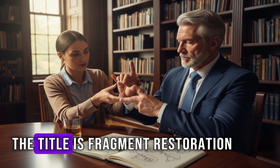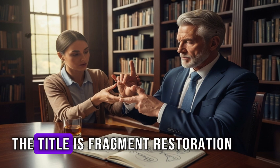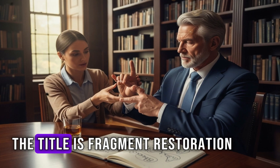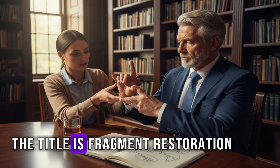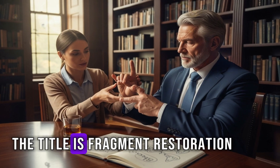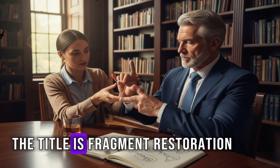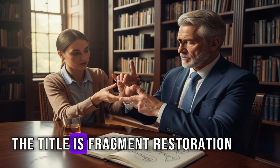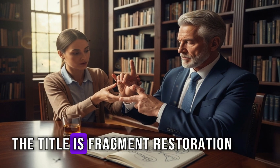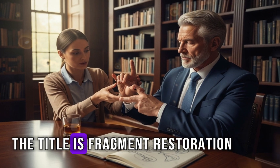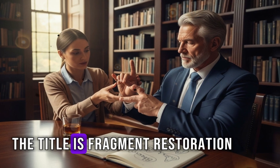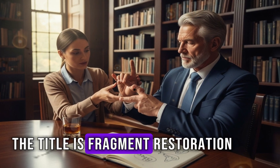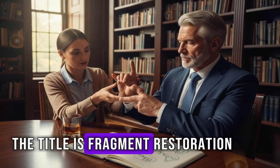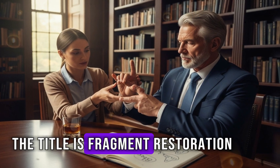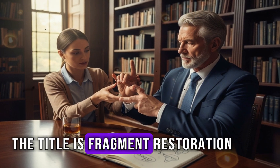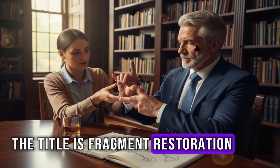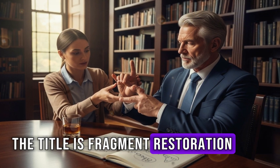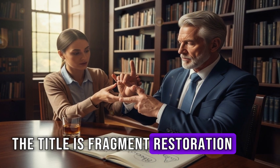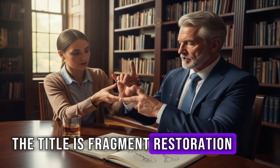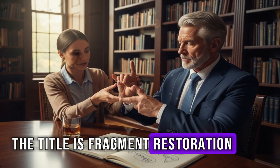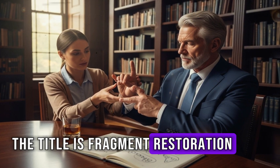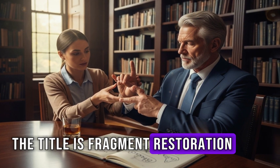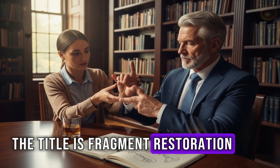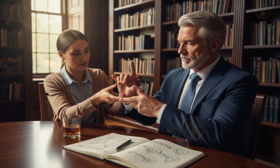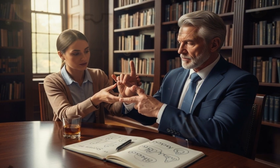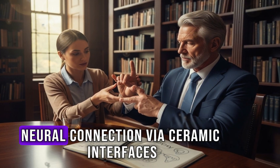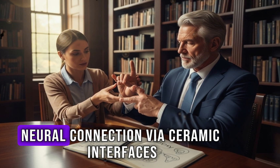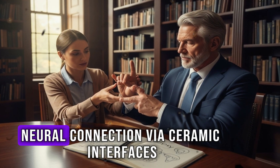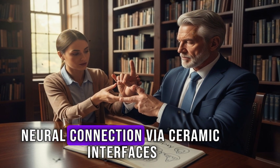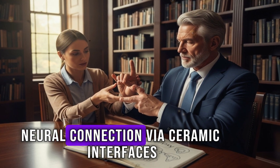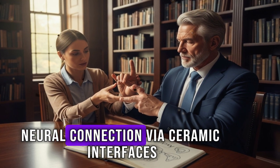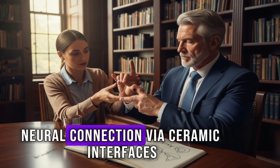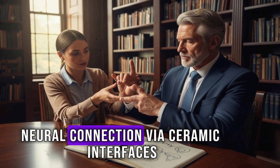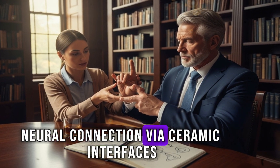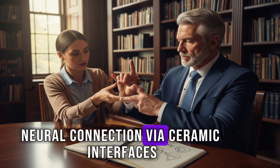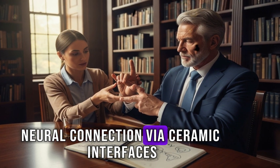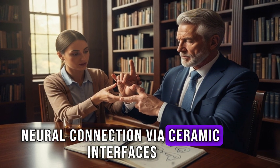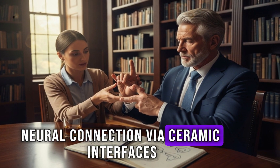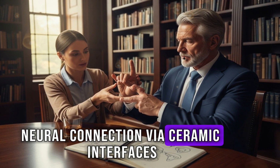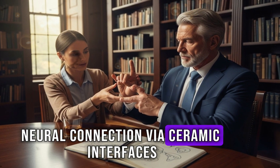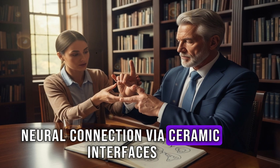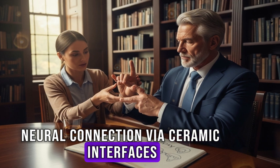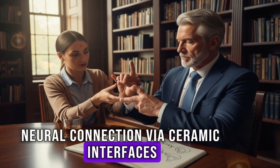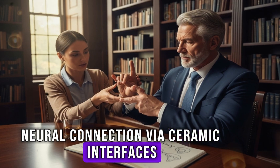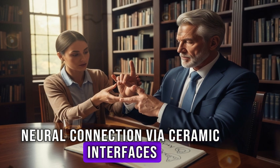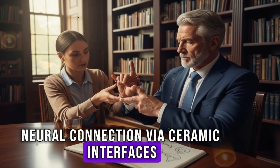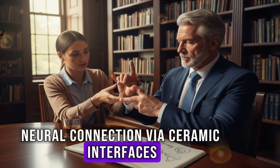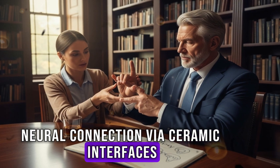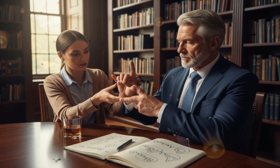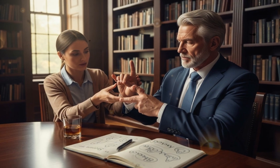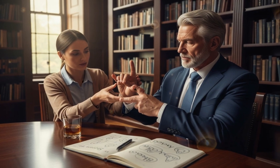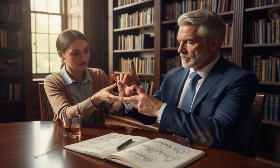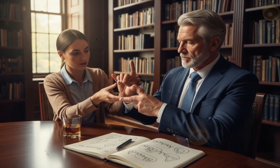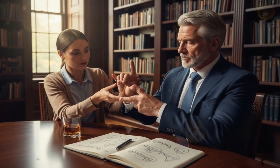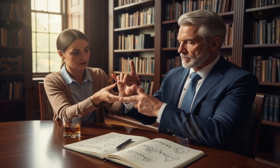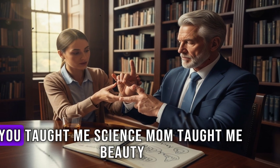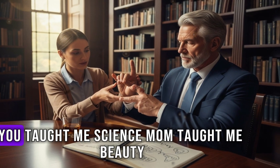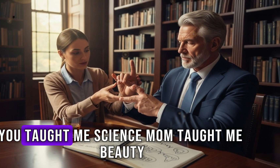title is Fragment Restoration. Neural Connection via Ceramic Interfaces. You taught